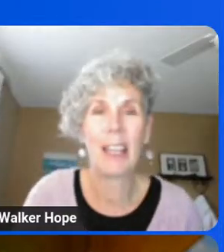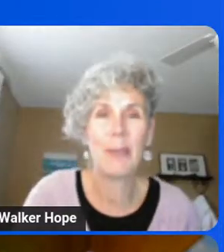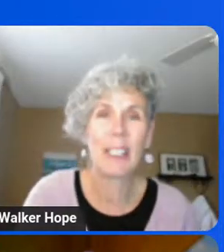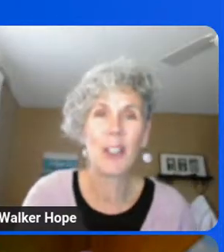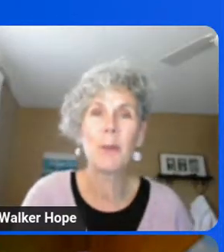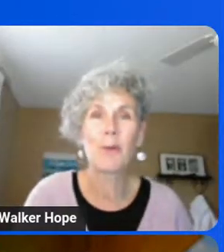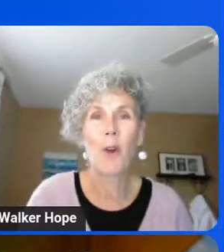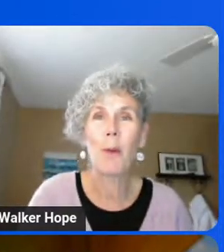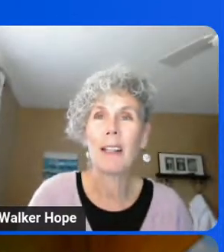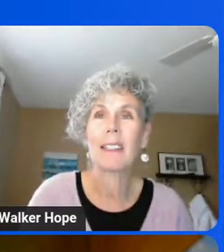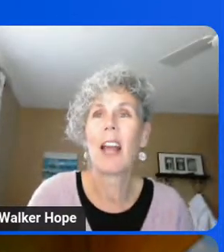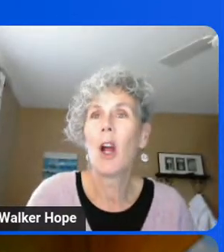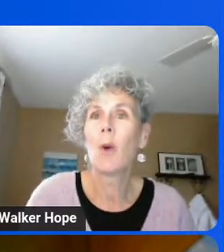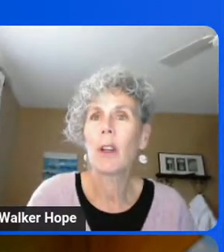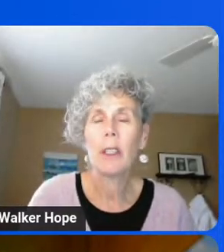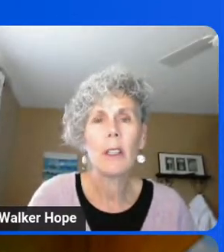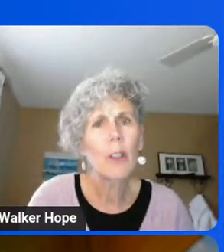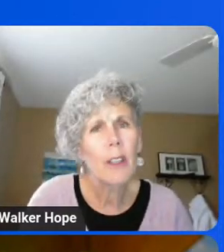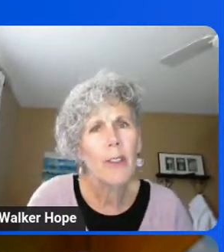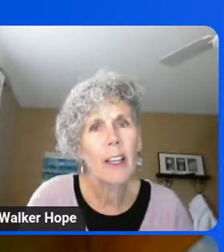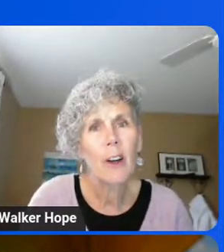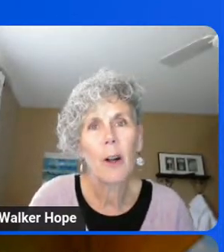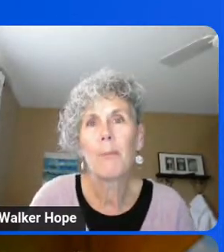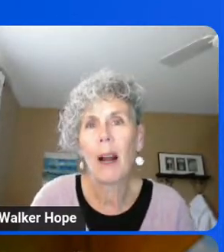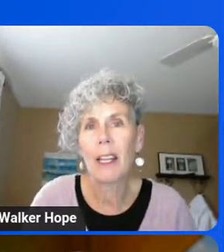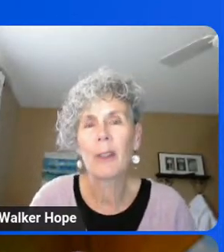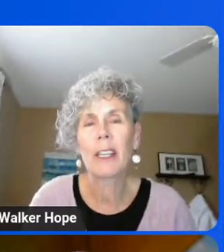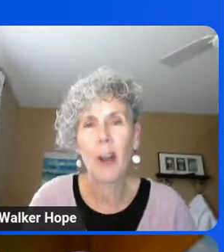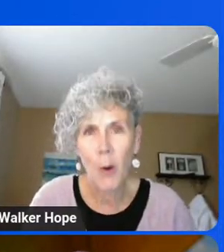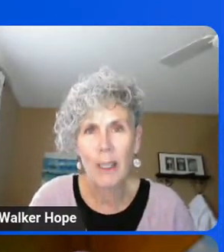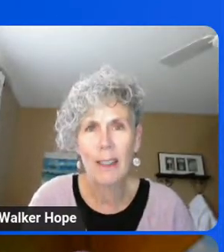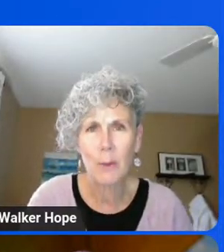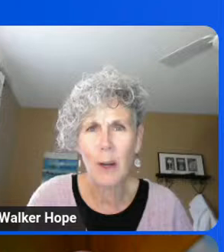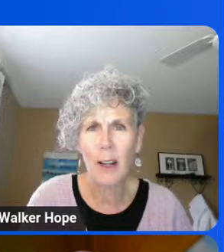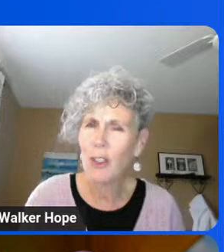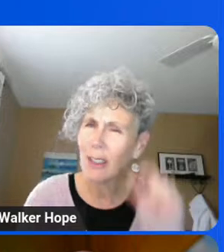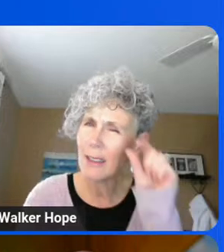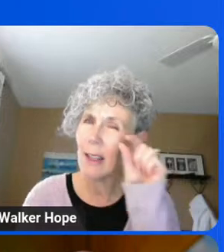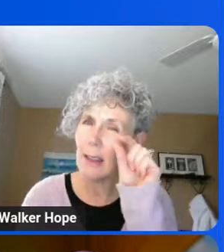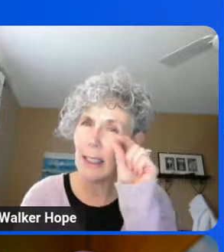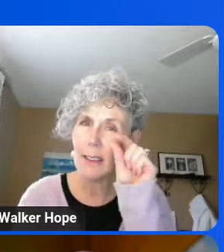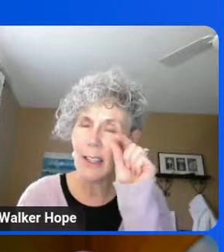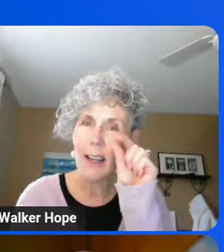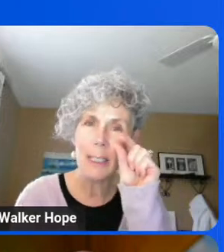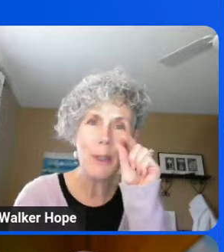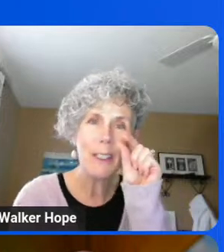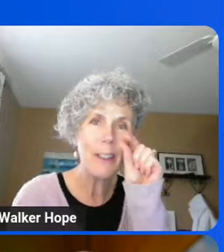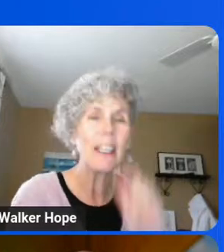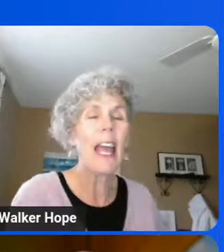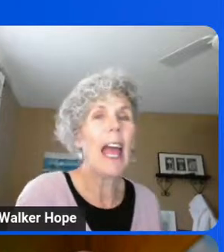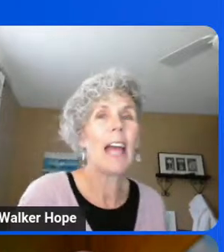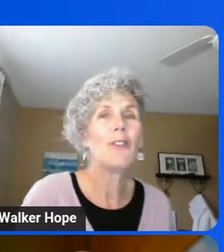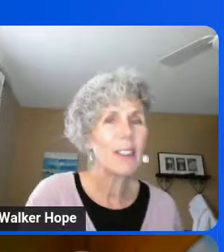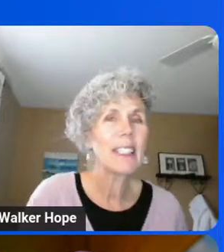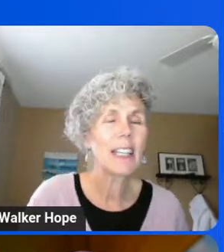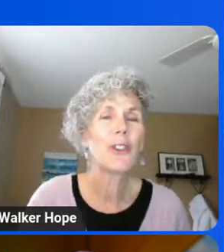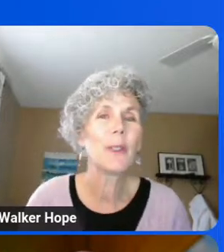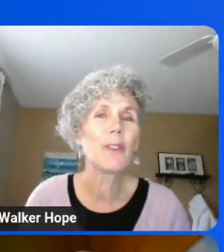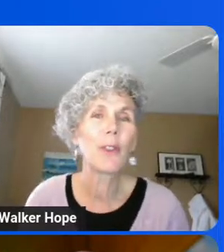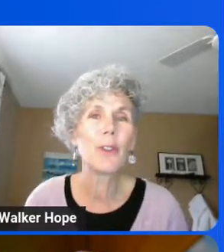being human robots. We're going to learn a thing called binary coding as well, just a little tiny bit of it. And just to get you introduced